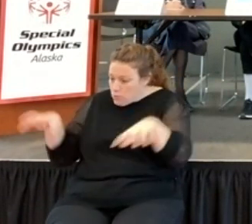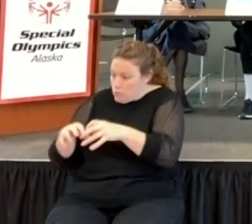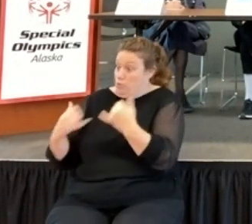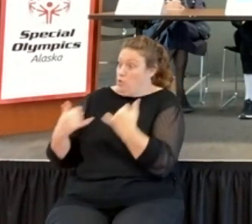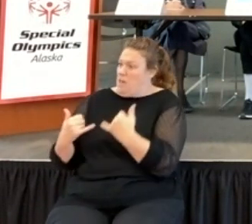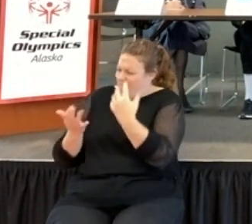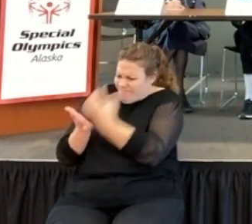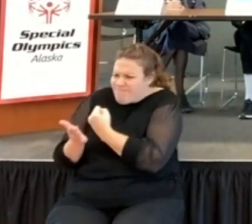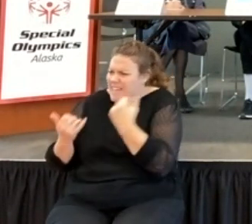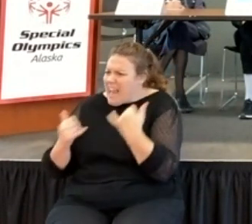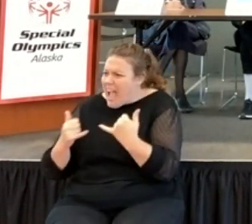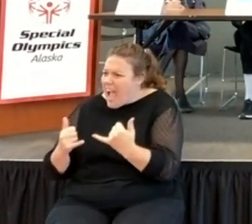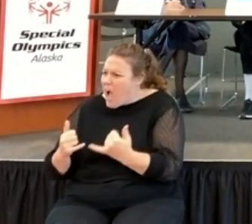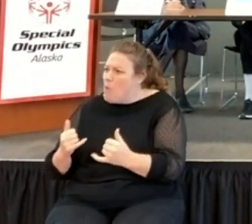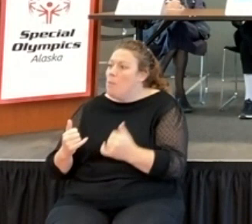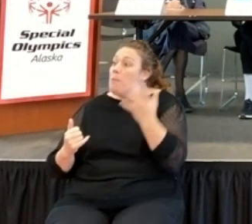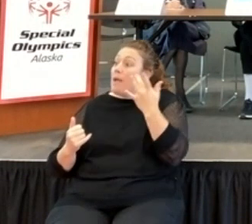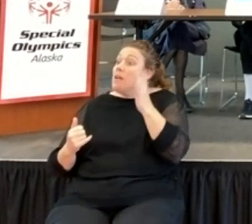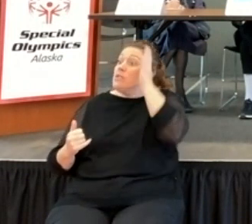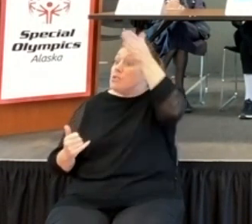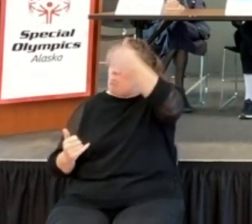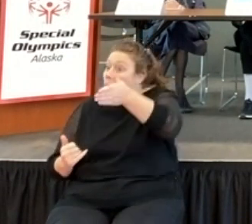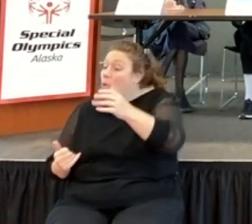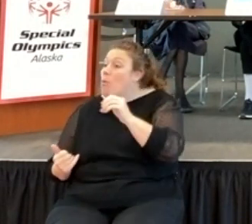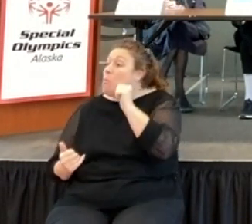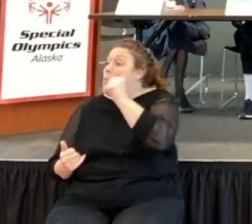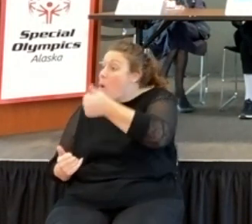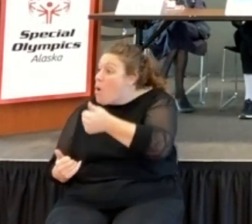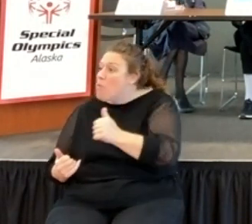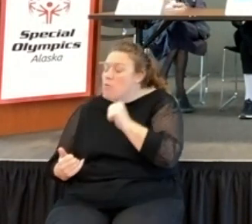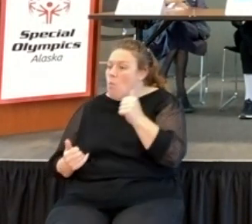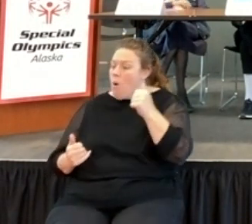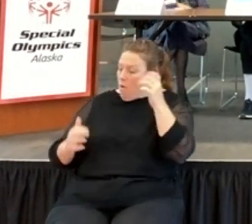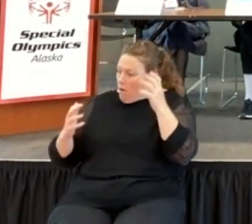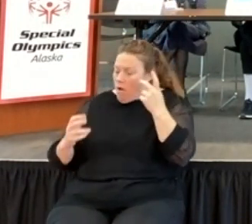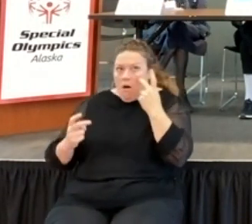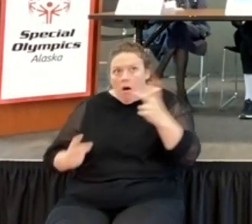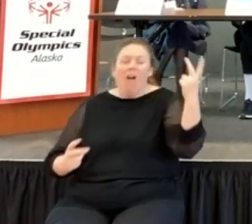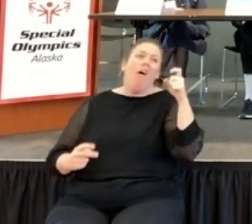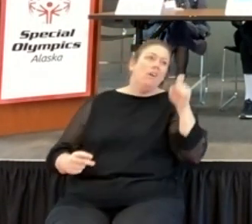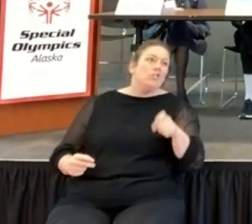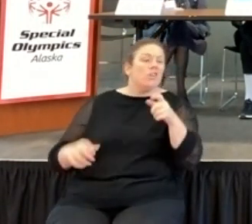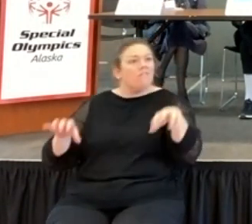tomorrow. And that woman is 87, 88 years old.